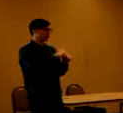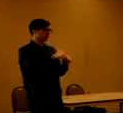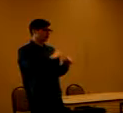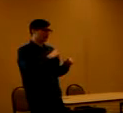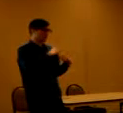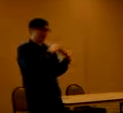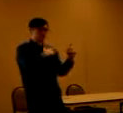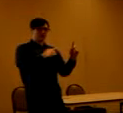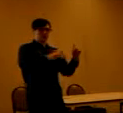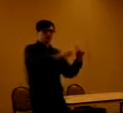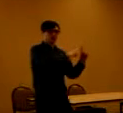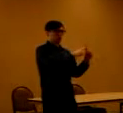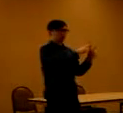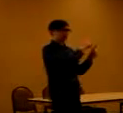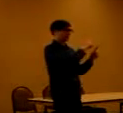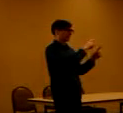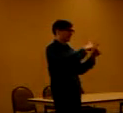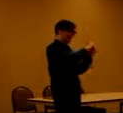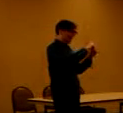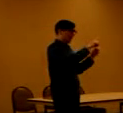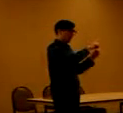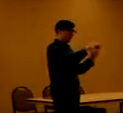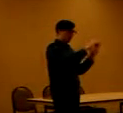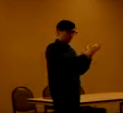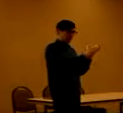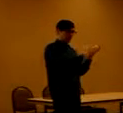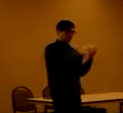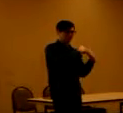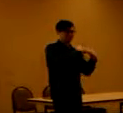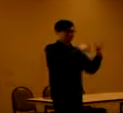for about 10 years, since my first sign language class,